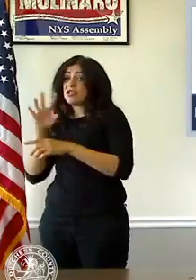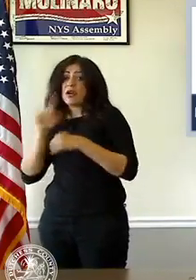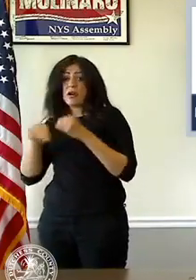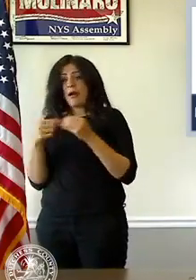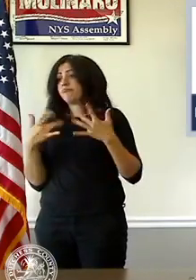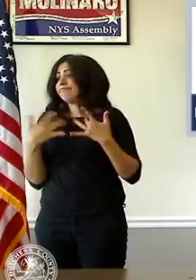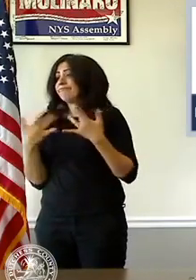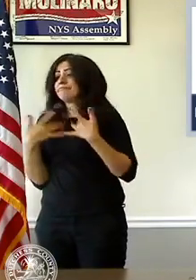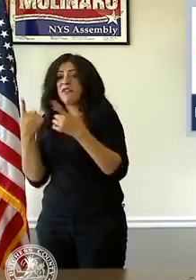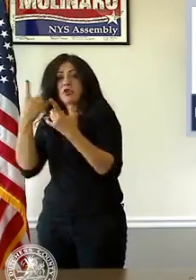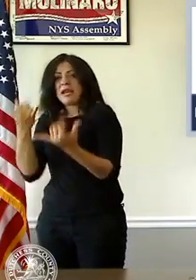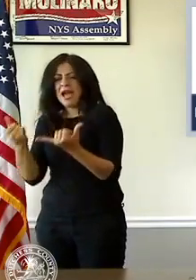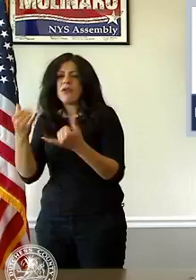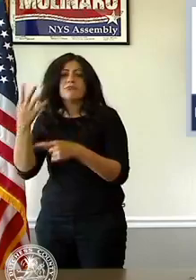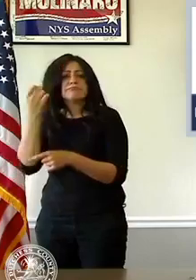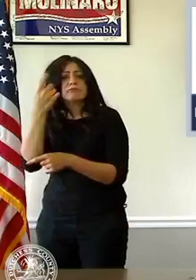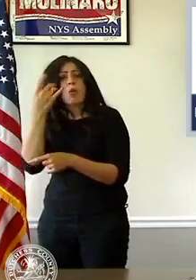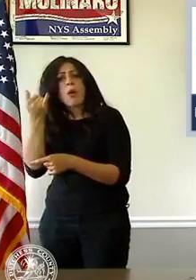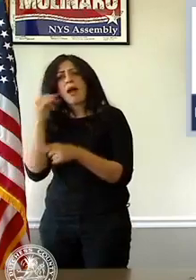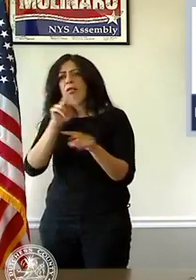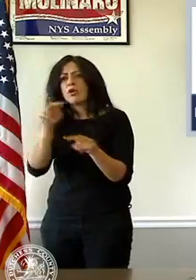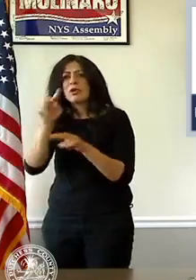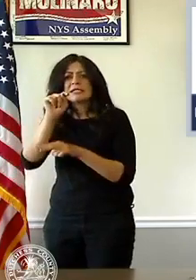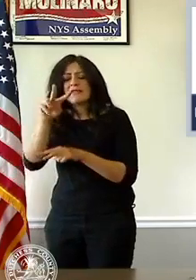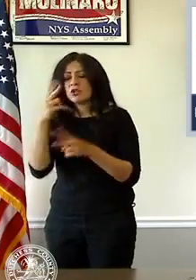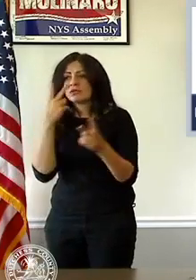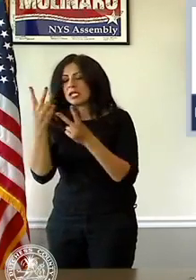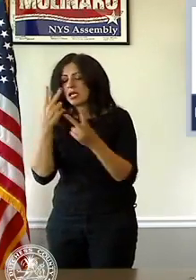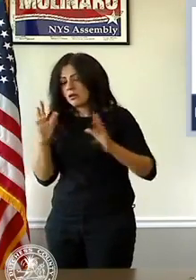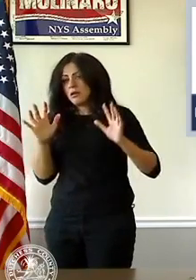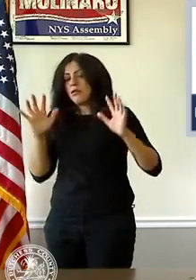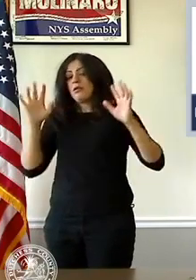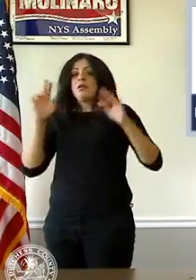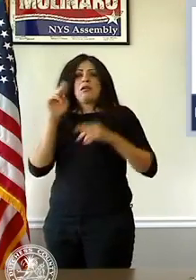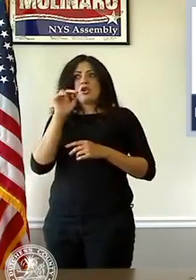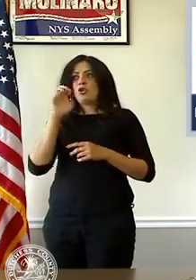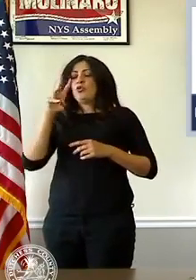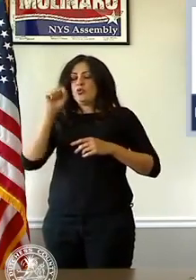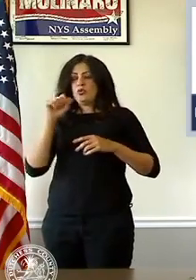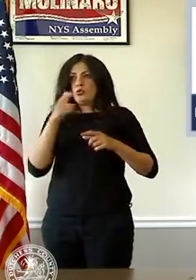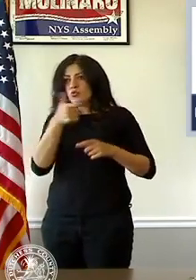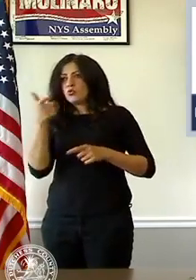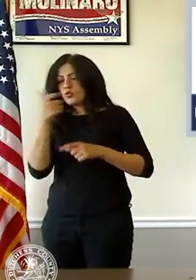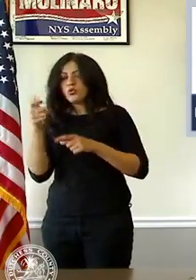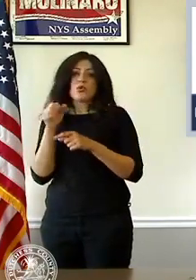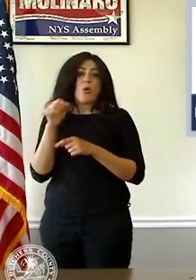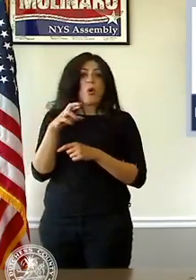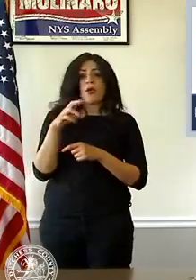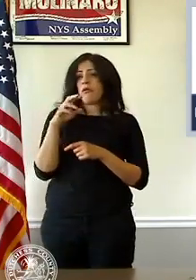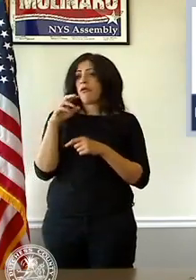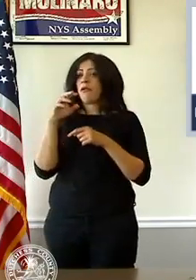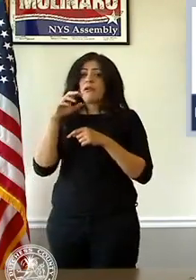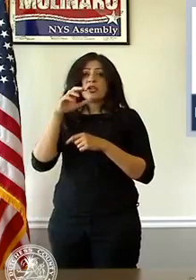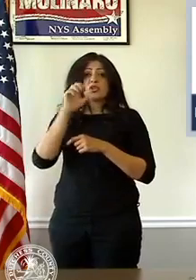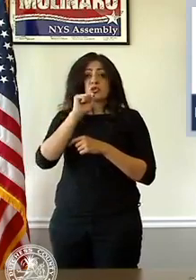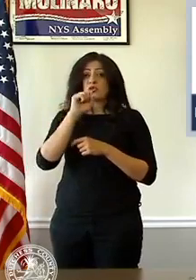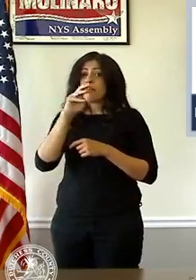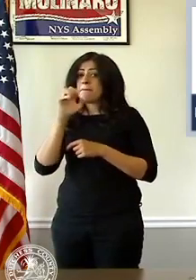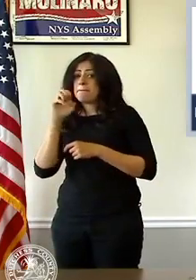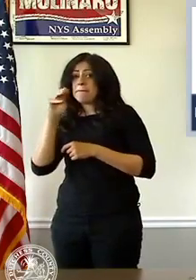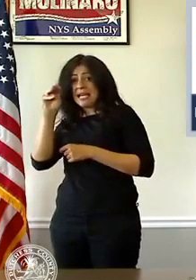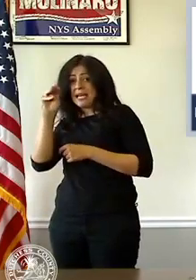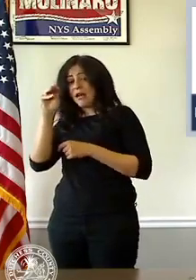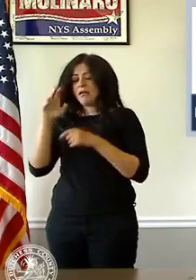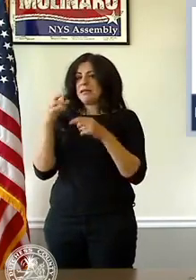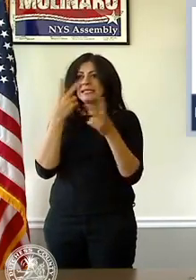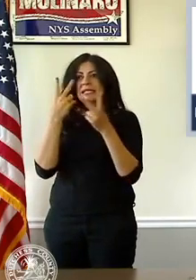can't help but turn on the TV or your news feed on any one of social media platforms and see what's going on in the world. I'd offer